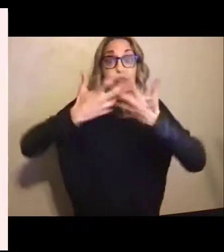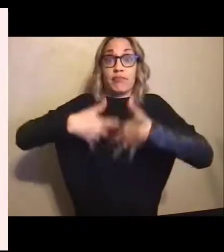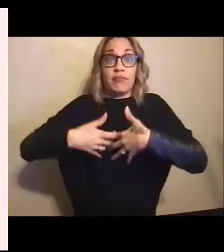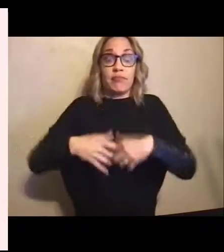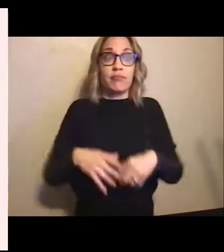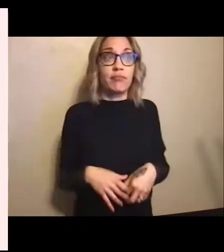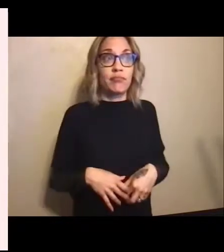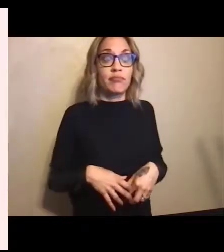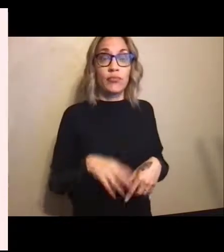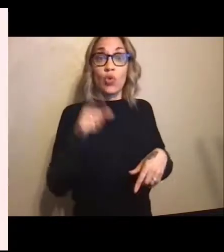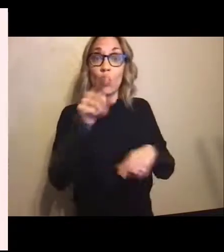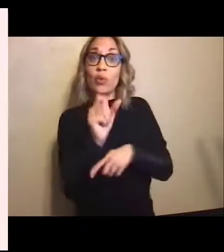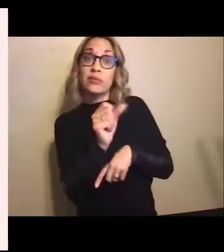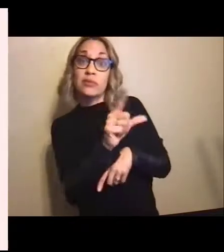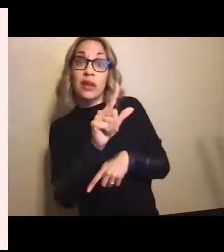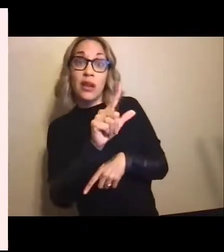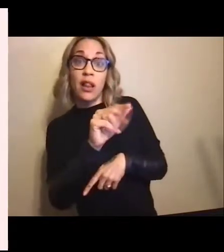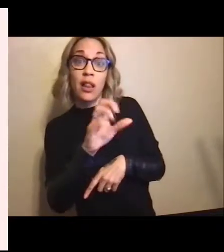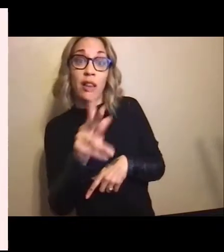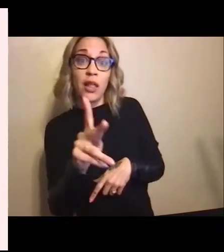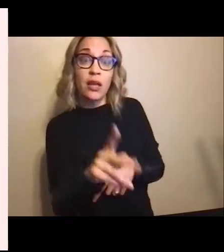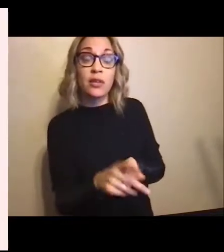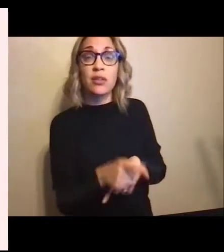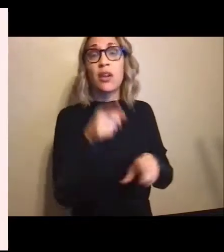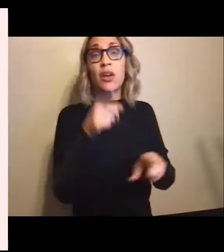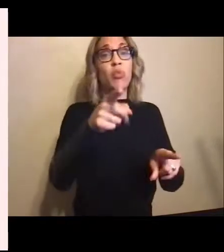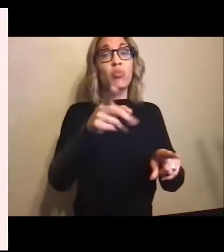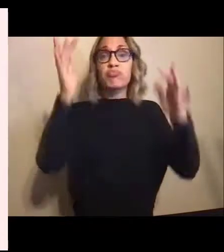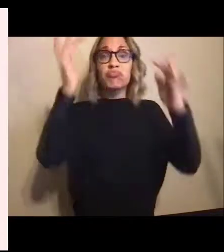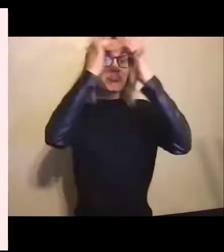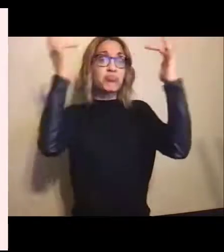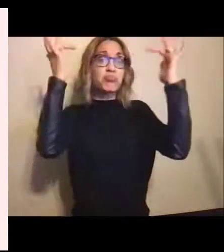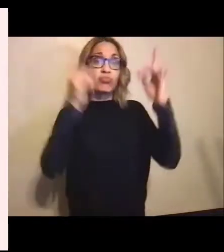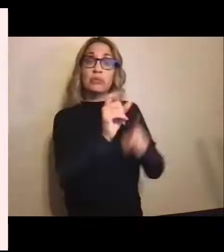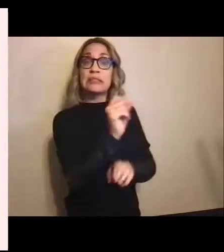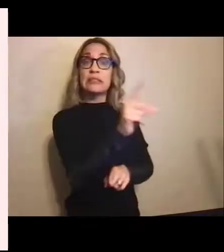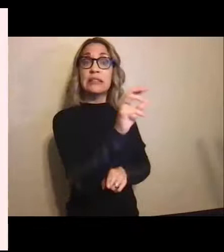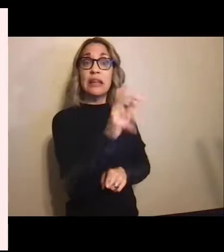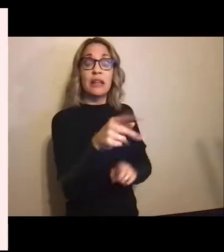and everything syncs up and everyone can see what you're doing.